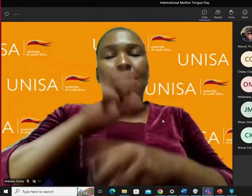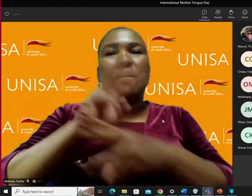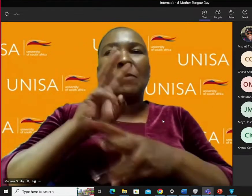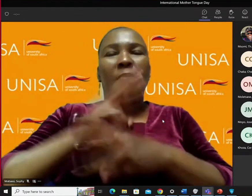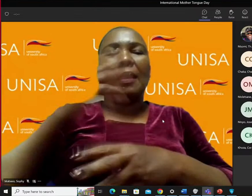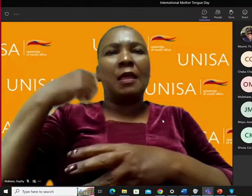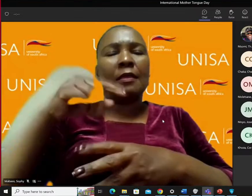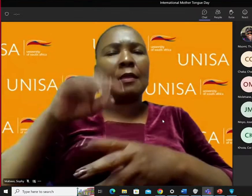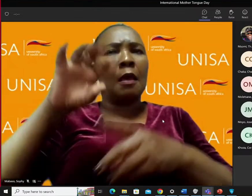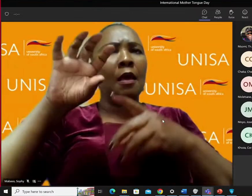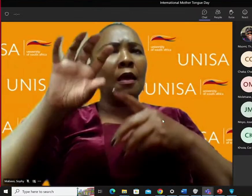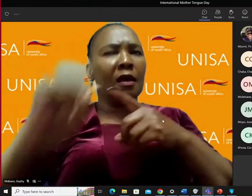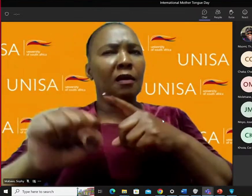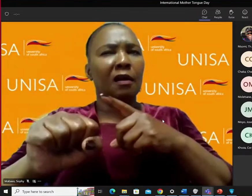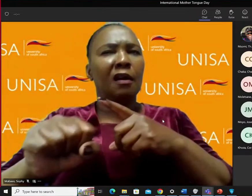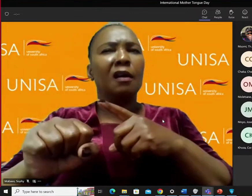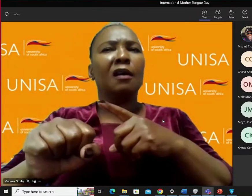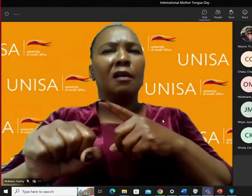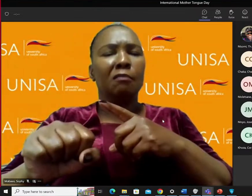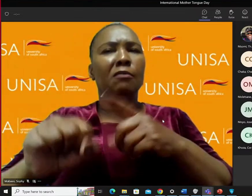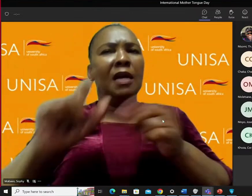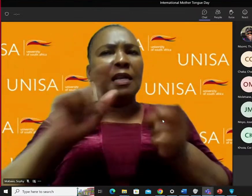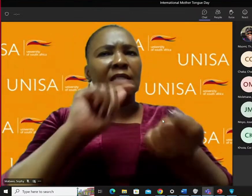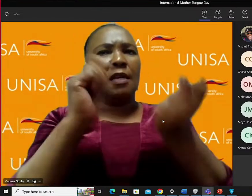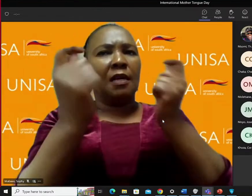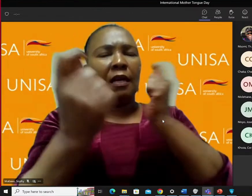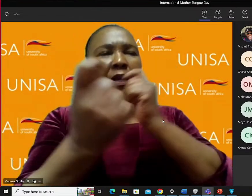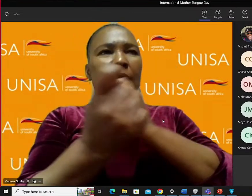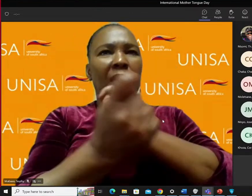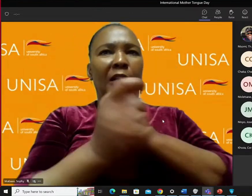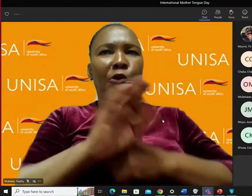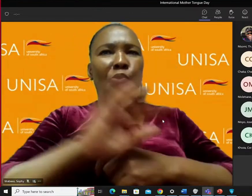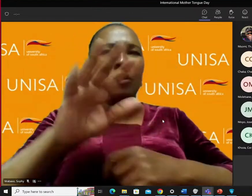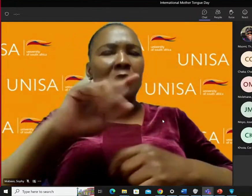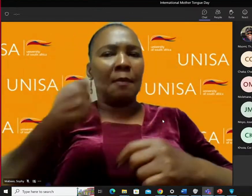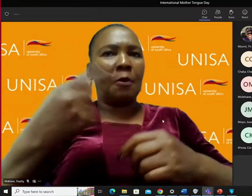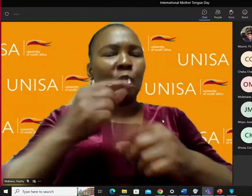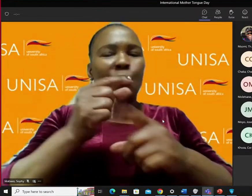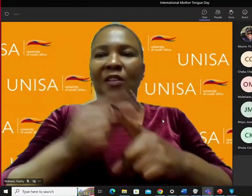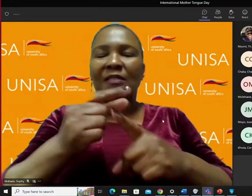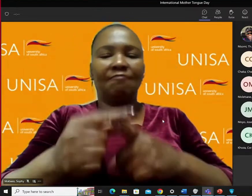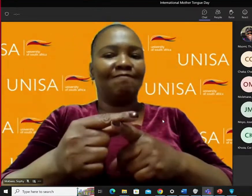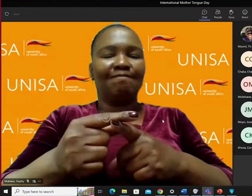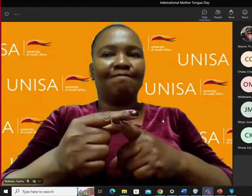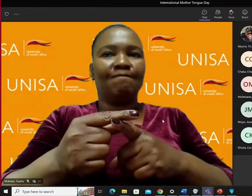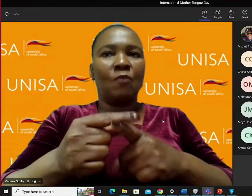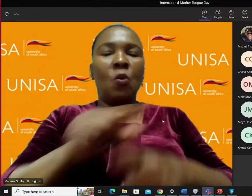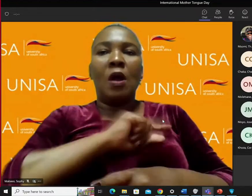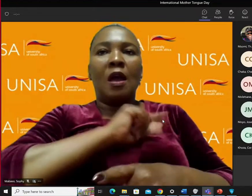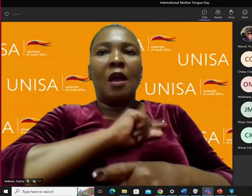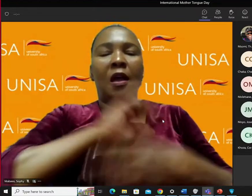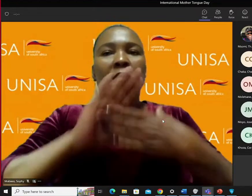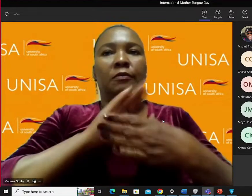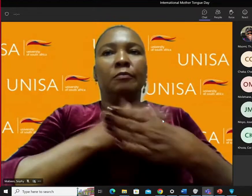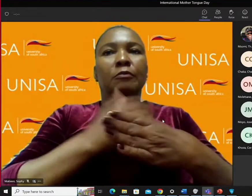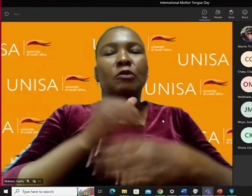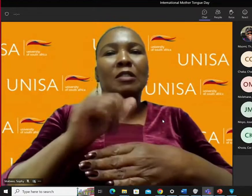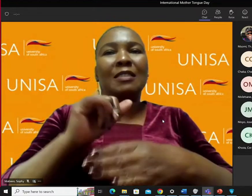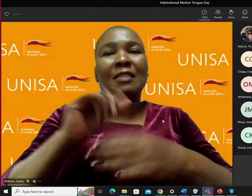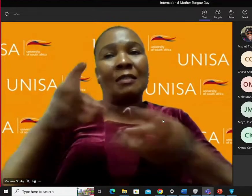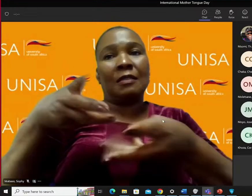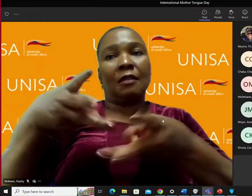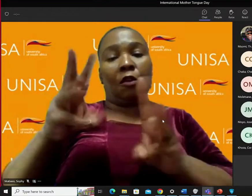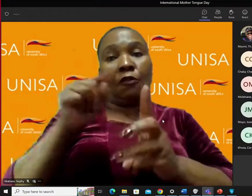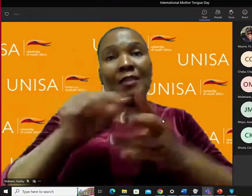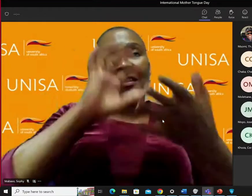that translation is not just about words. Because, so the journey of this story,